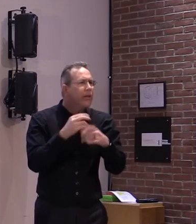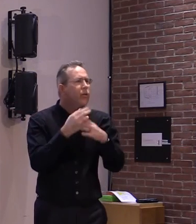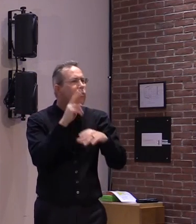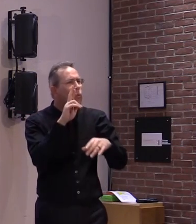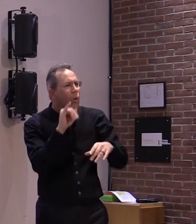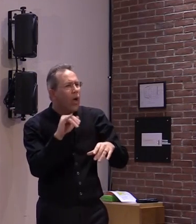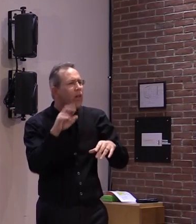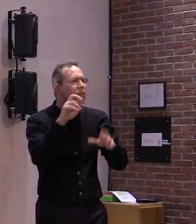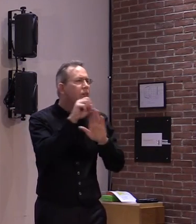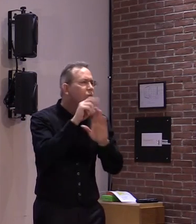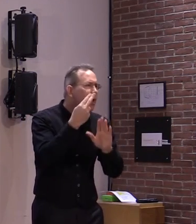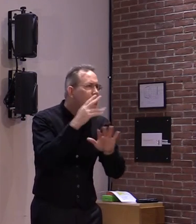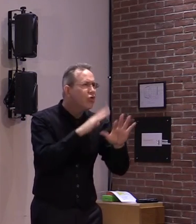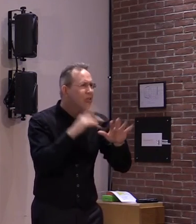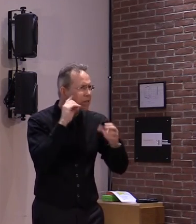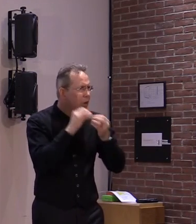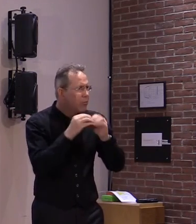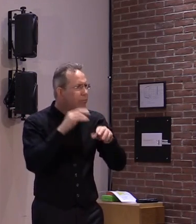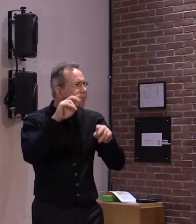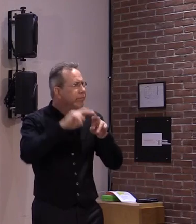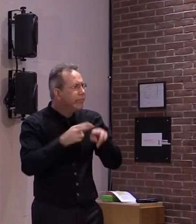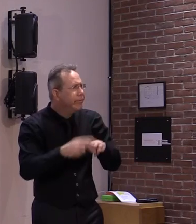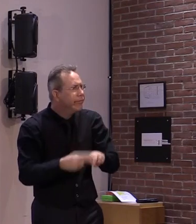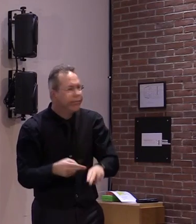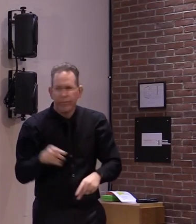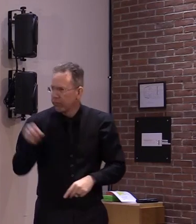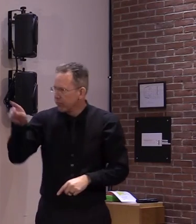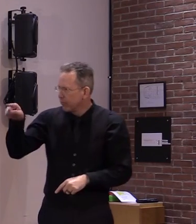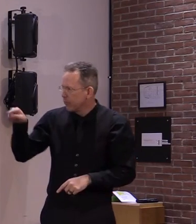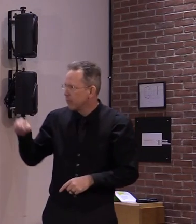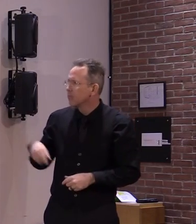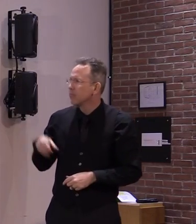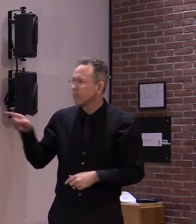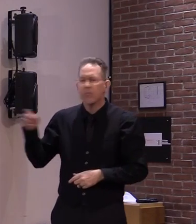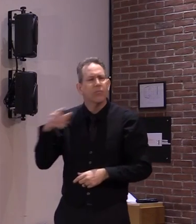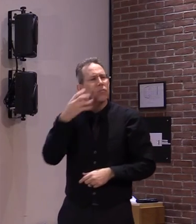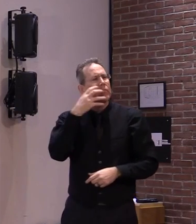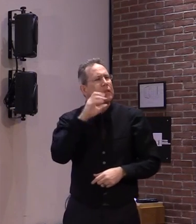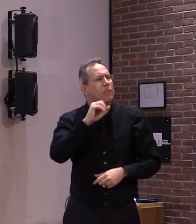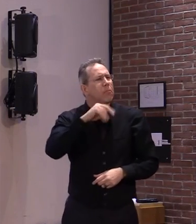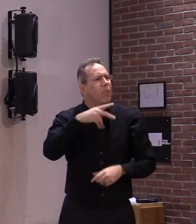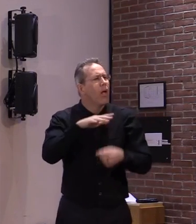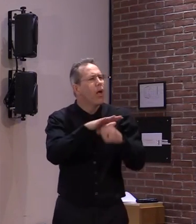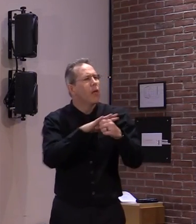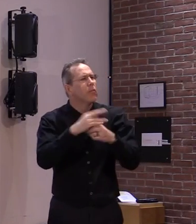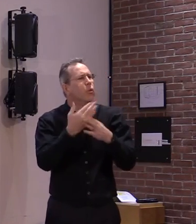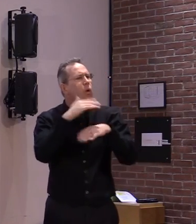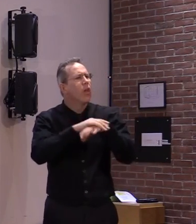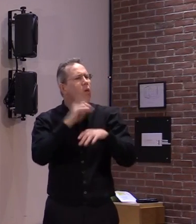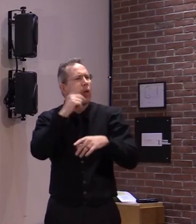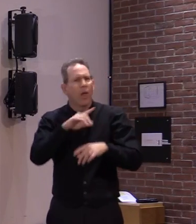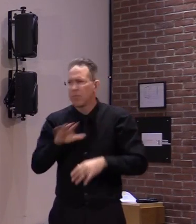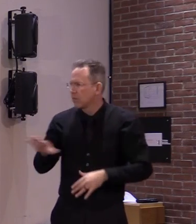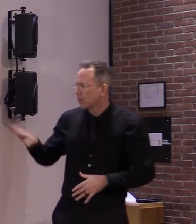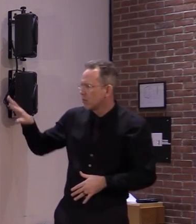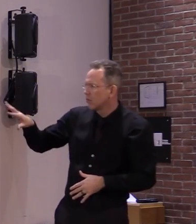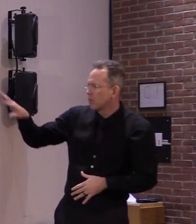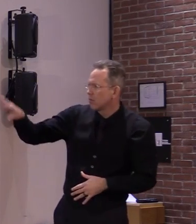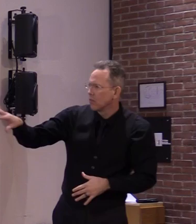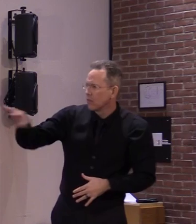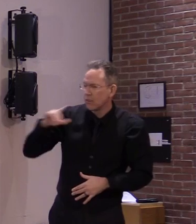well. Looking at the regional heat map, we can see that the continued widespread improvement across New England and the